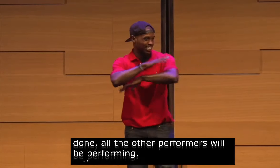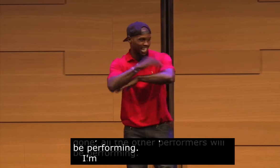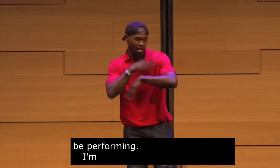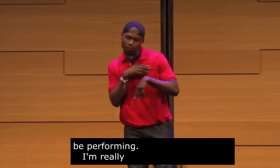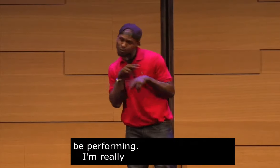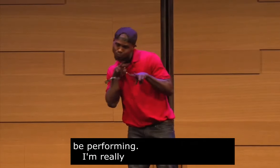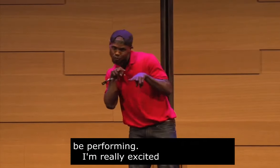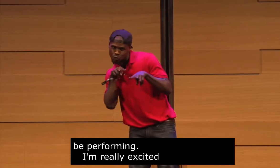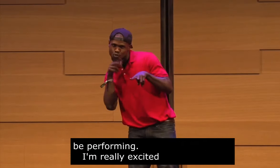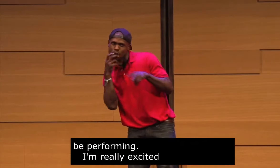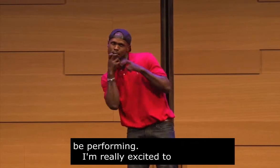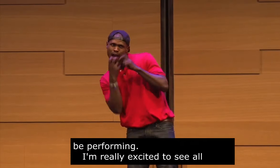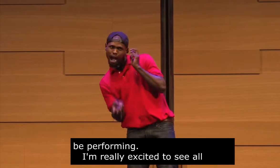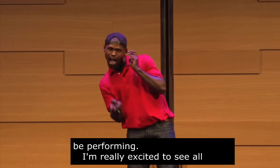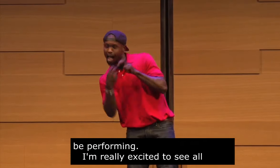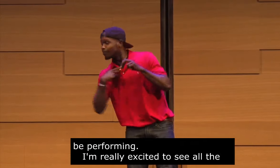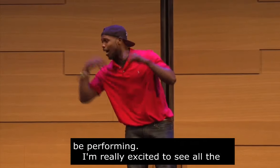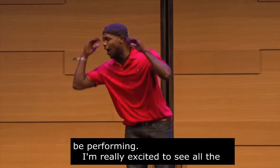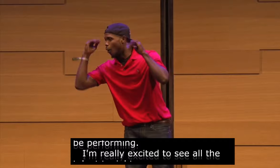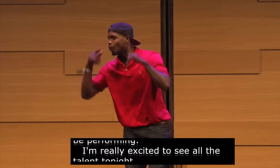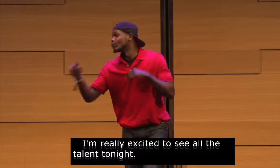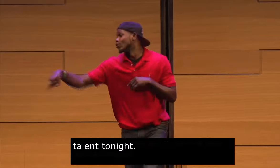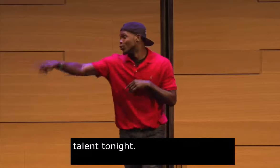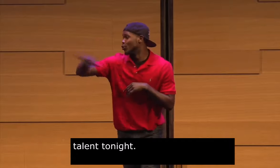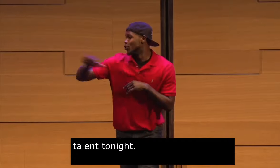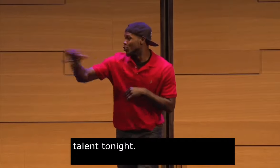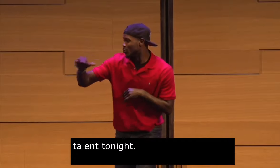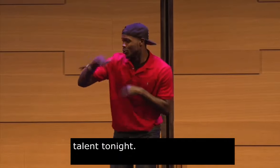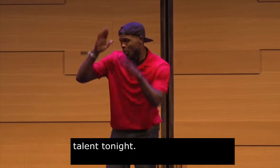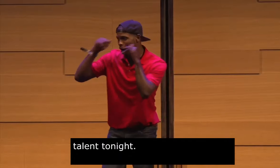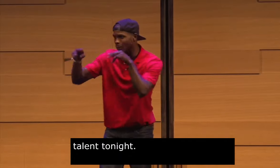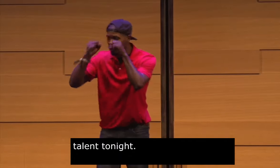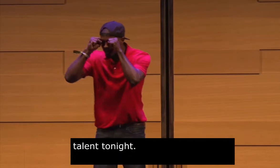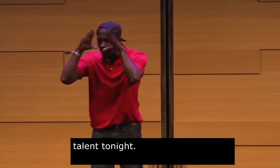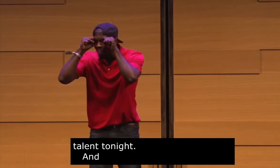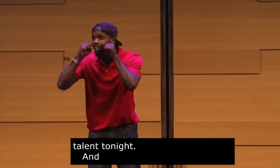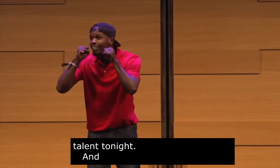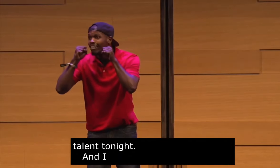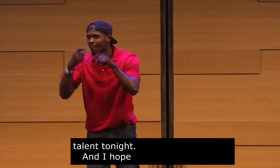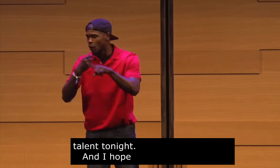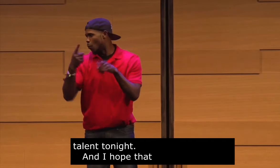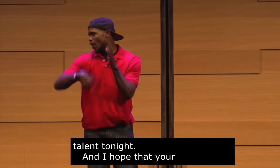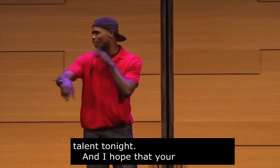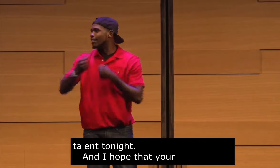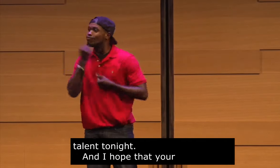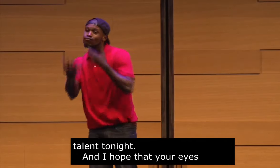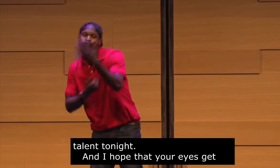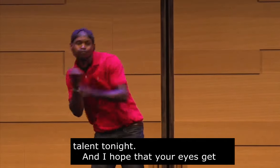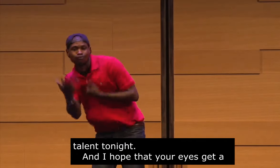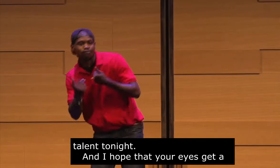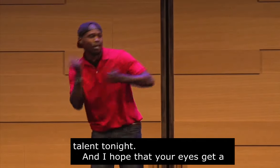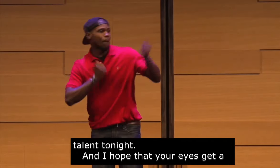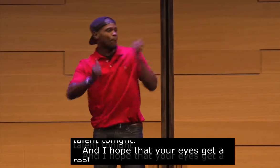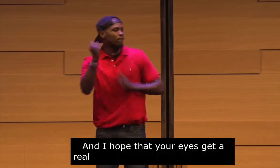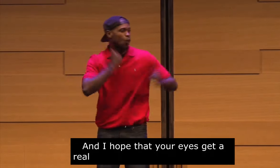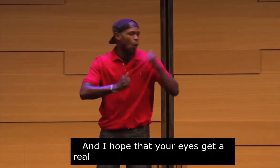really excited to see all the talent tonight. And I hope that your eyes get a real treat seeing